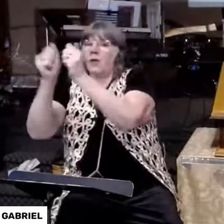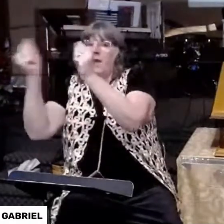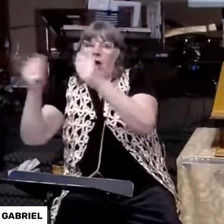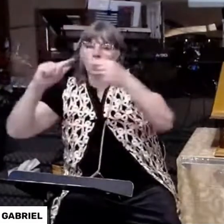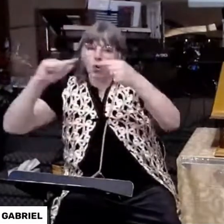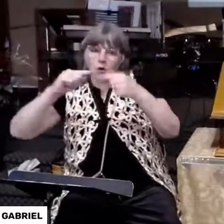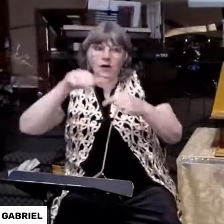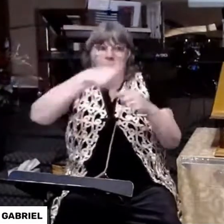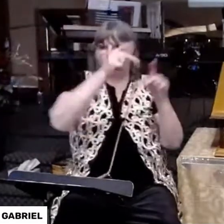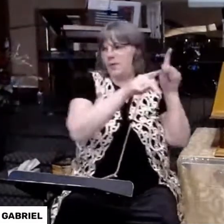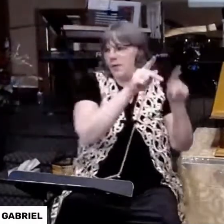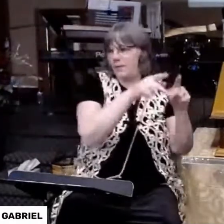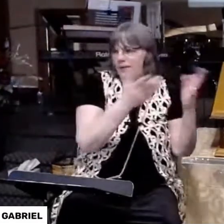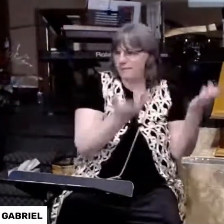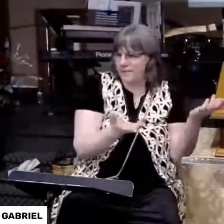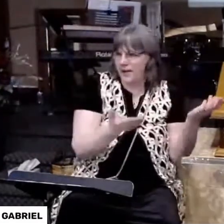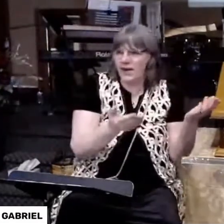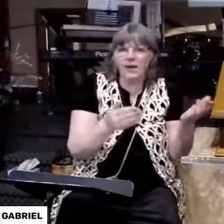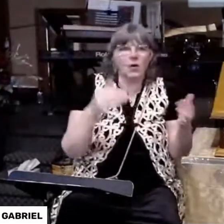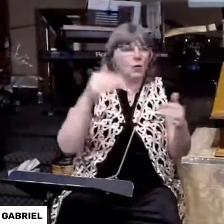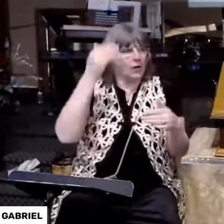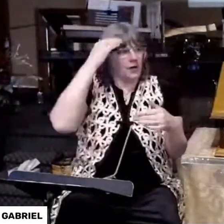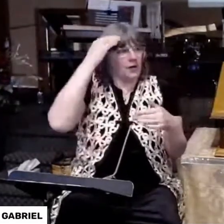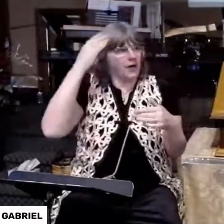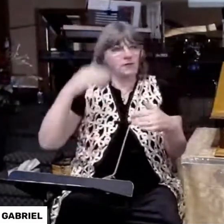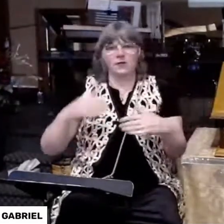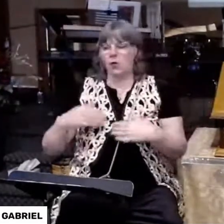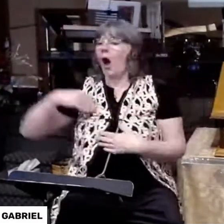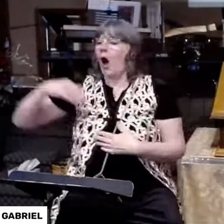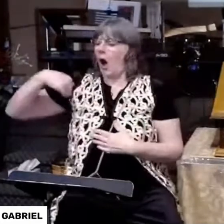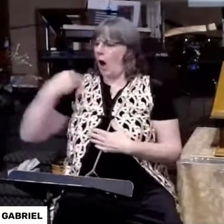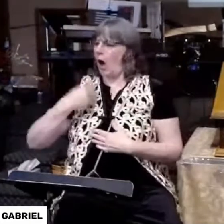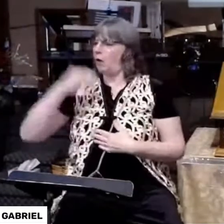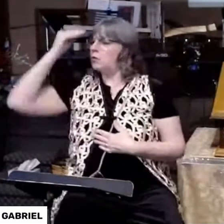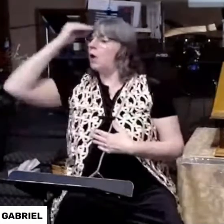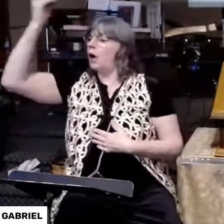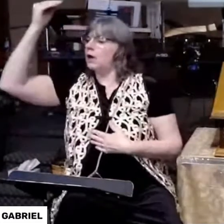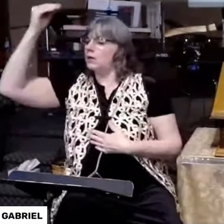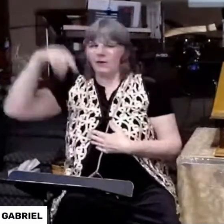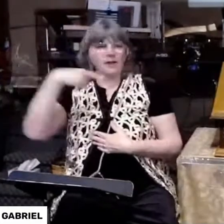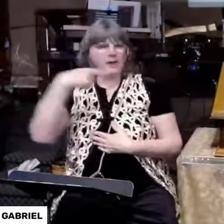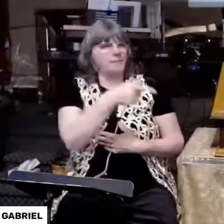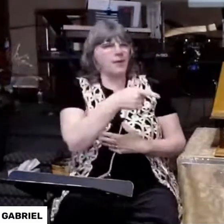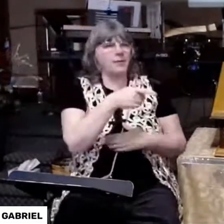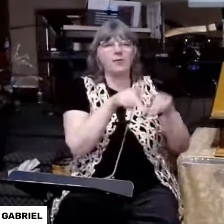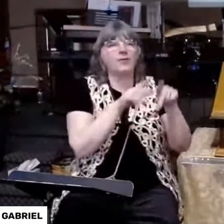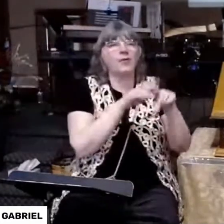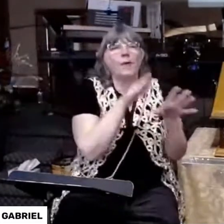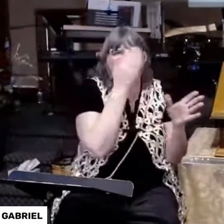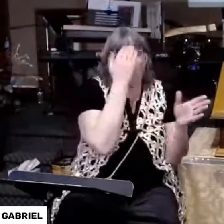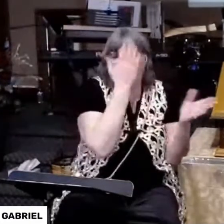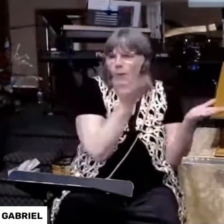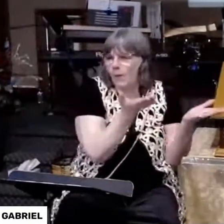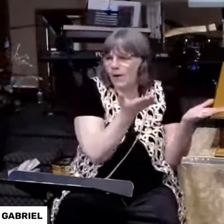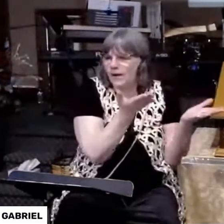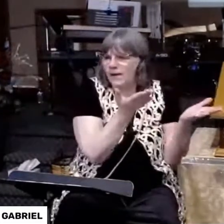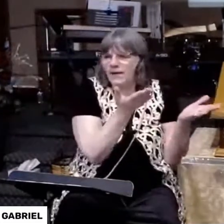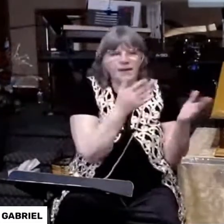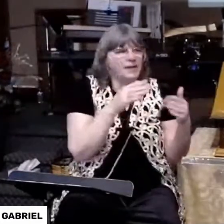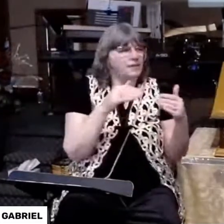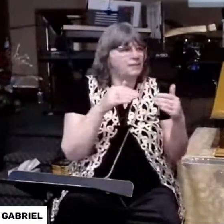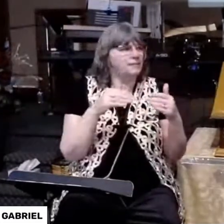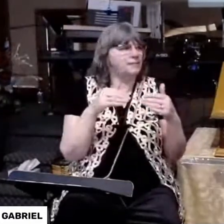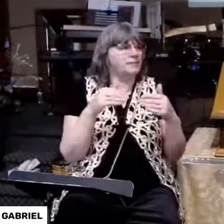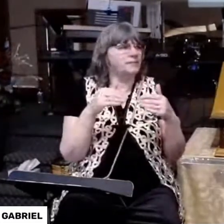or ignorance, ours and that of others. We have a gap in knowing how to define